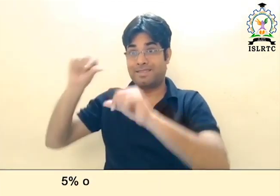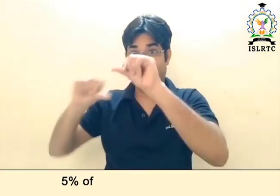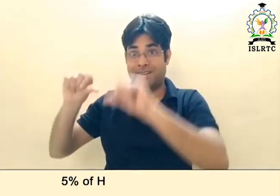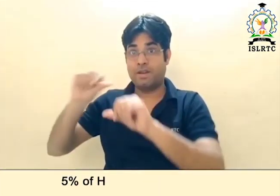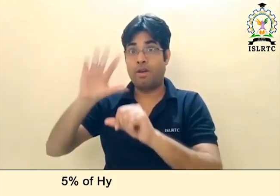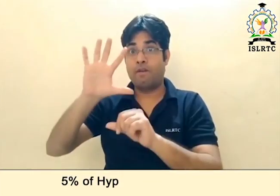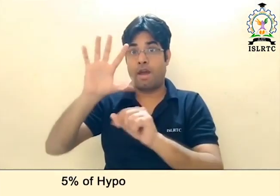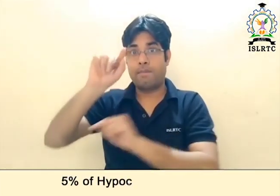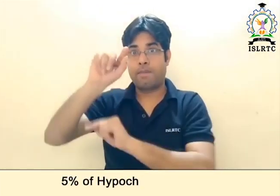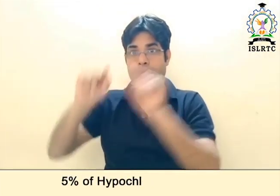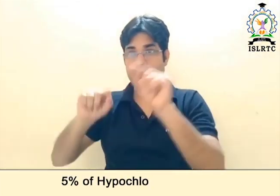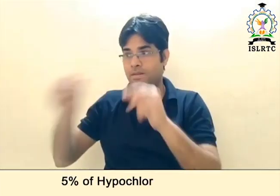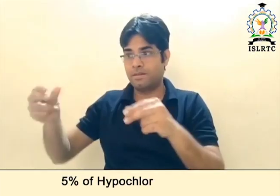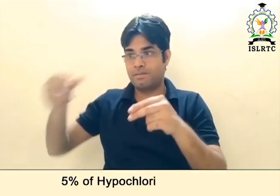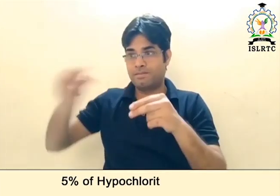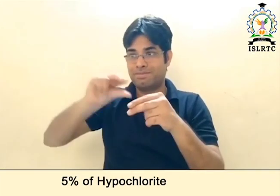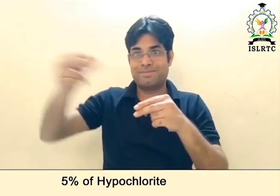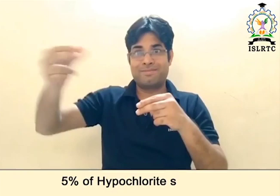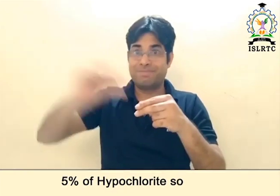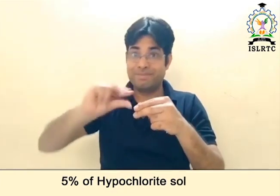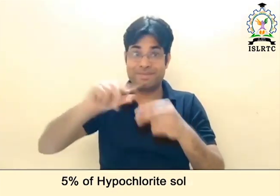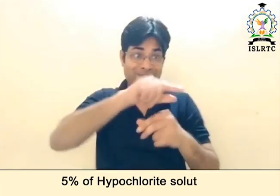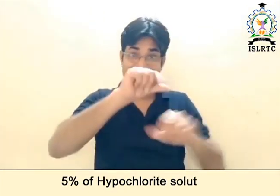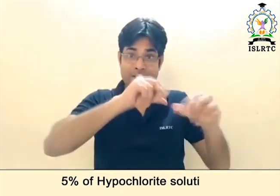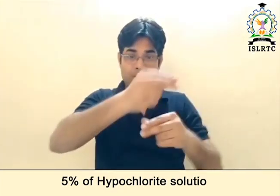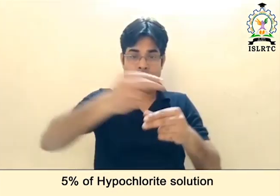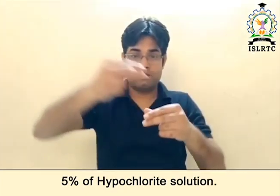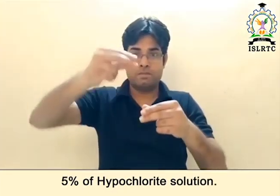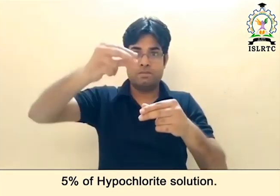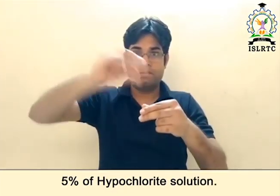5% of hypochlorite solution.